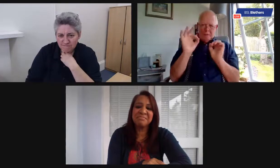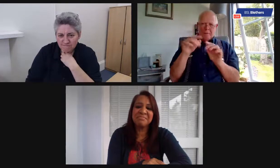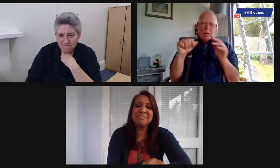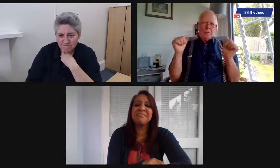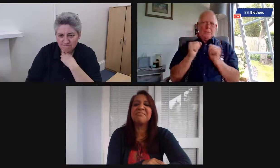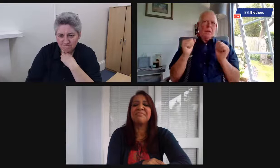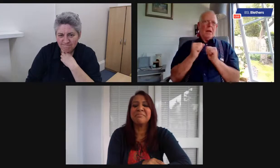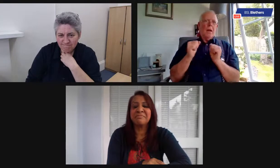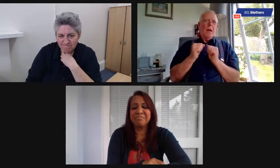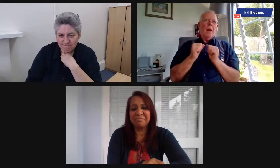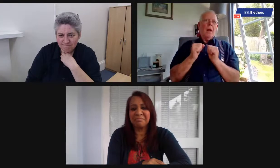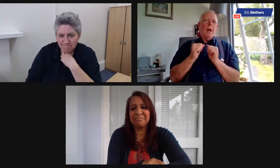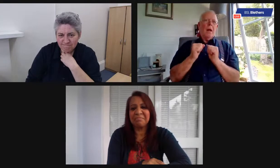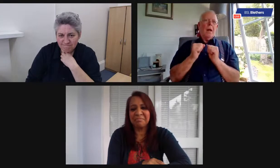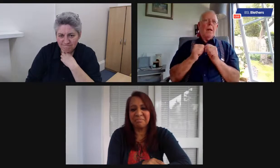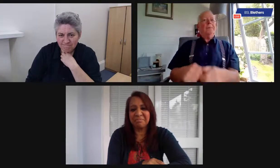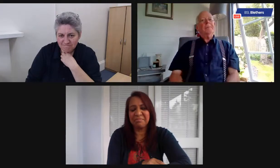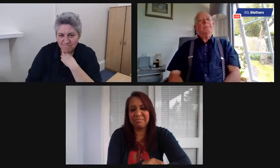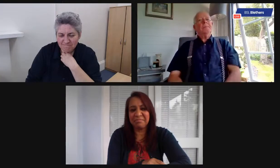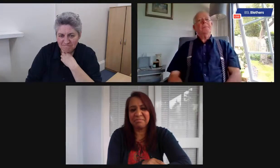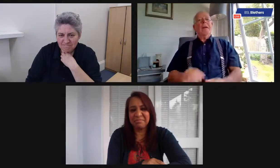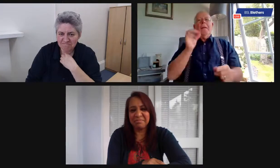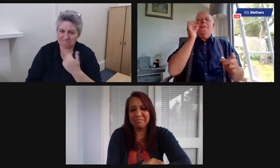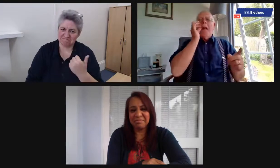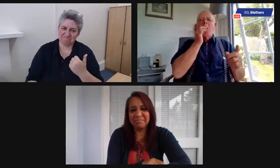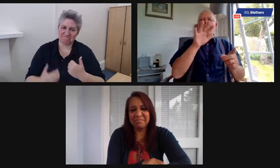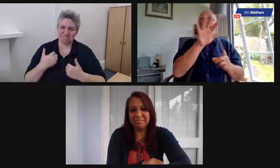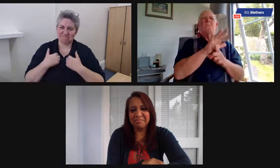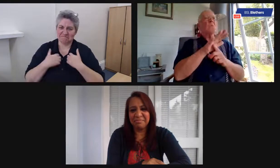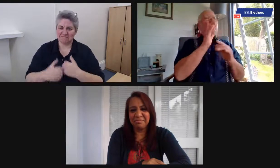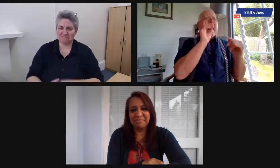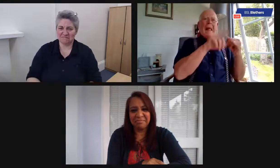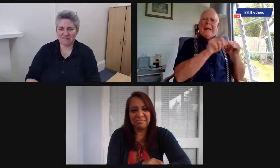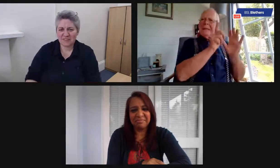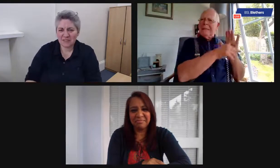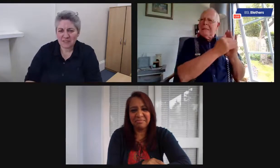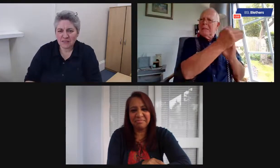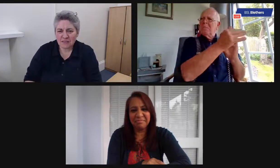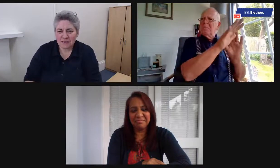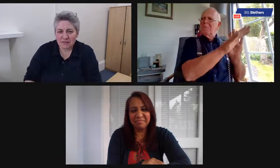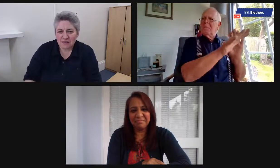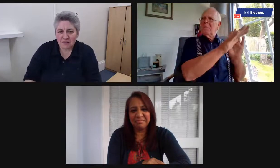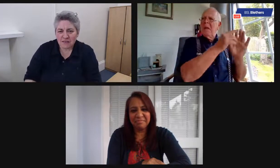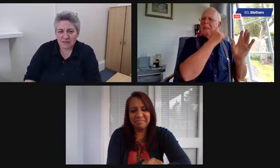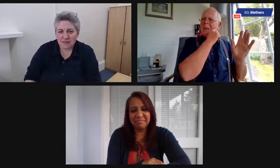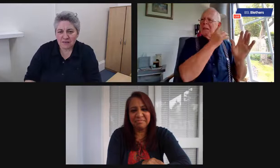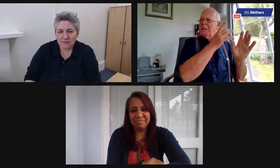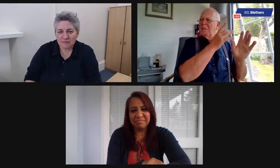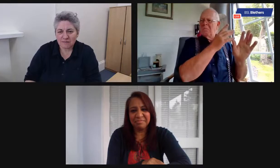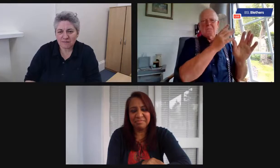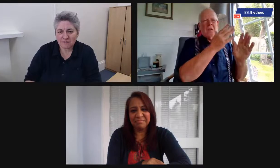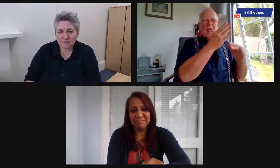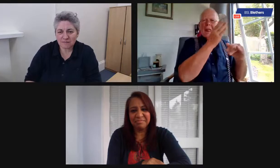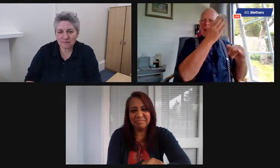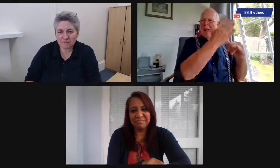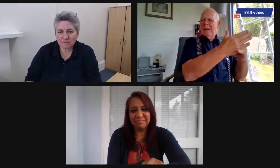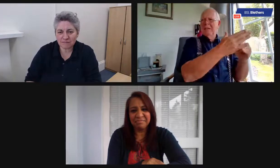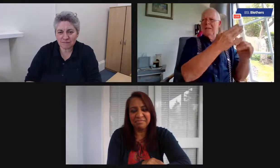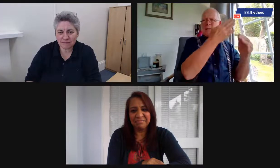absolutely love them. In the winter, they're fantastic food for wild birds. The flowers are kind of later, I